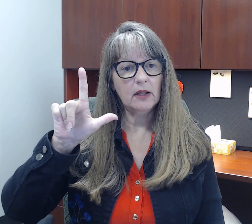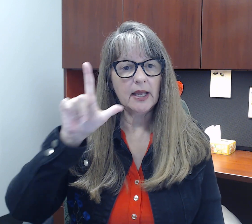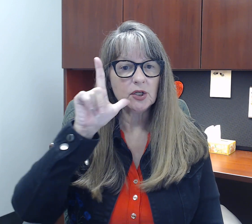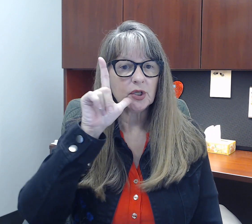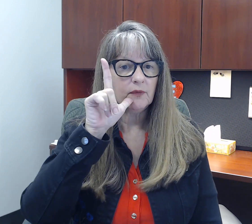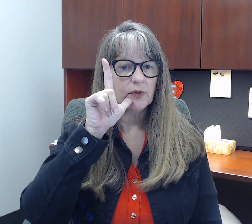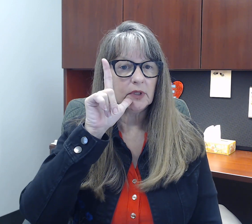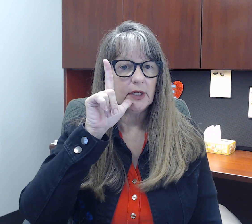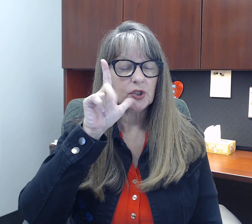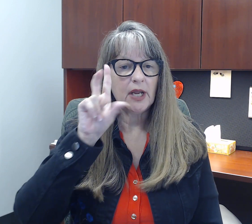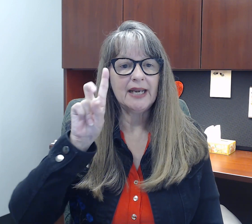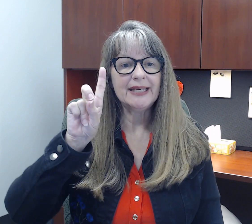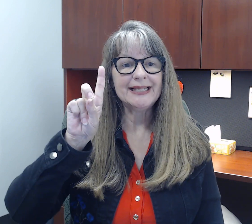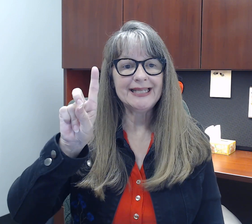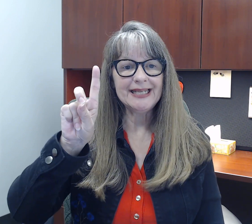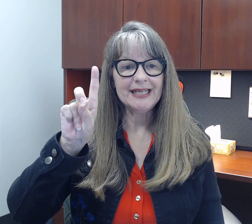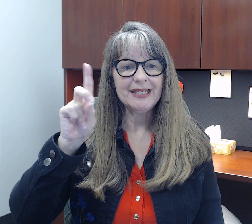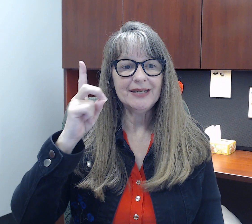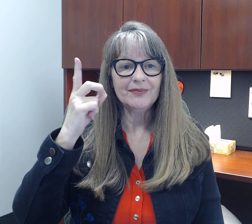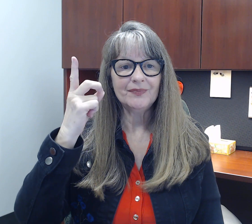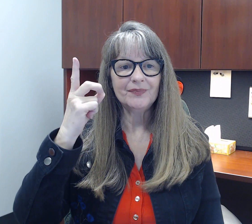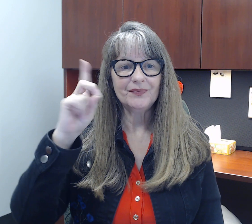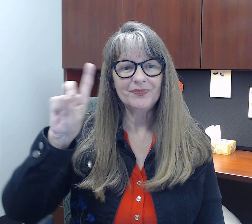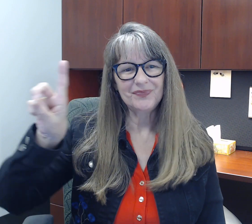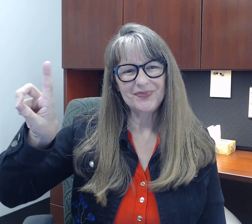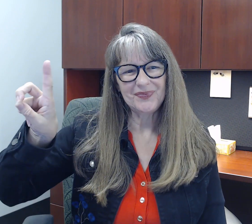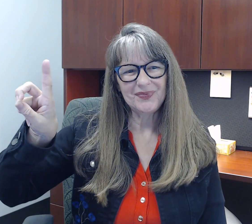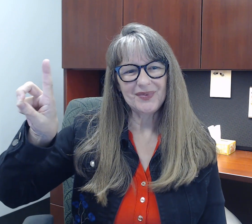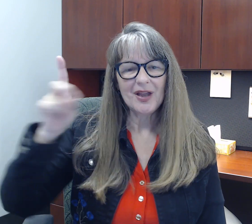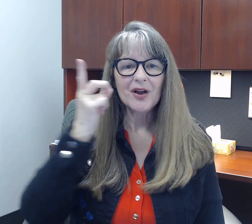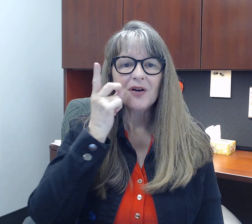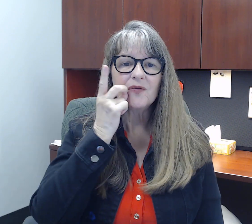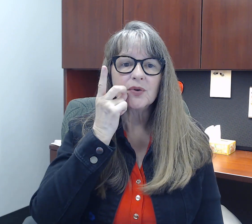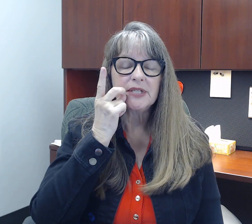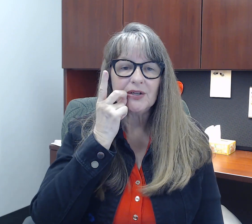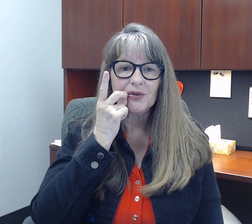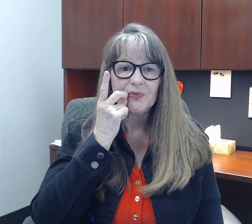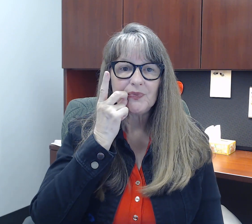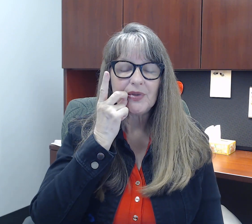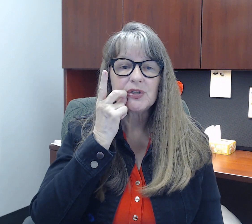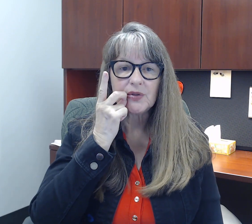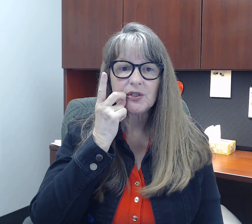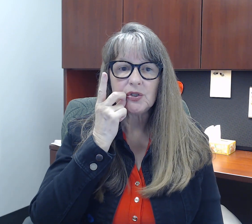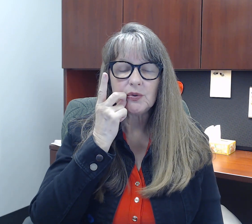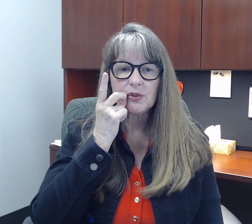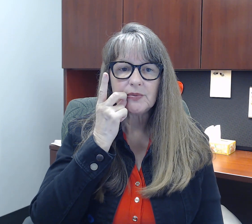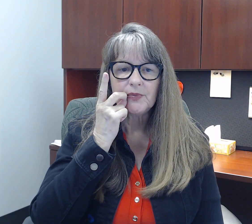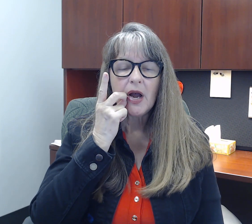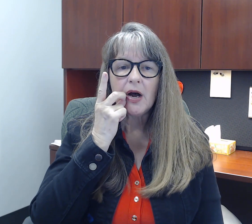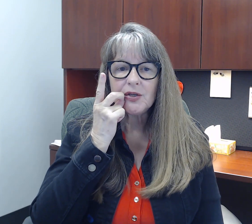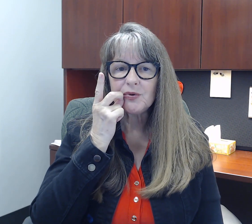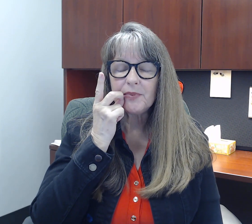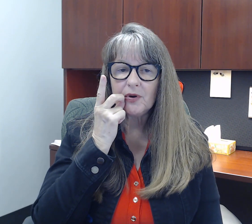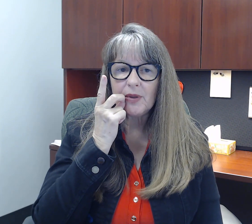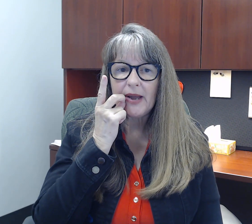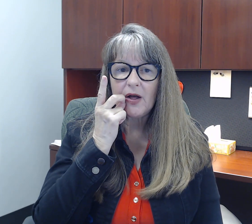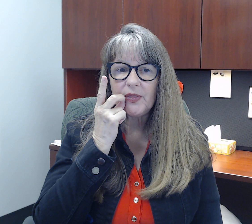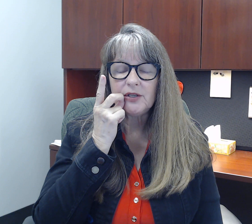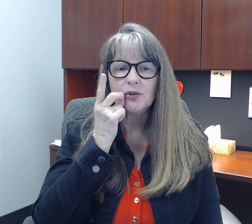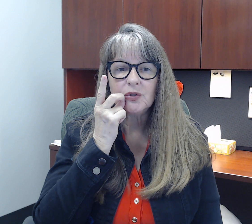hand shape for lunch, and D for dinner. And so that's used. Also up here on the mouth is used